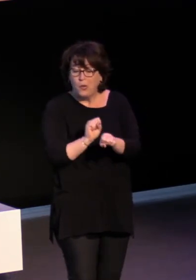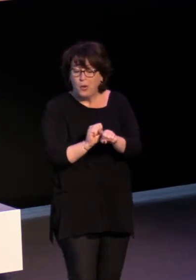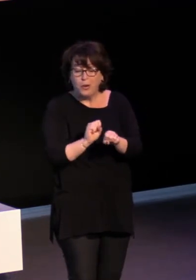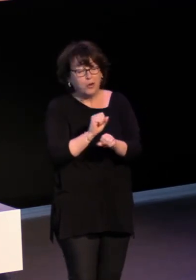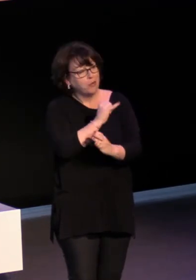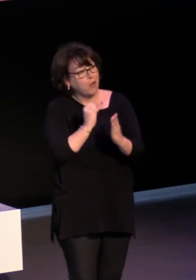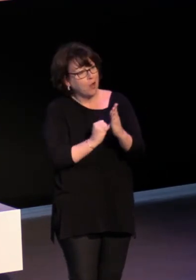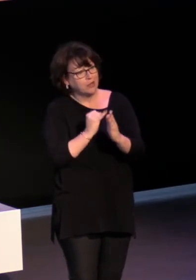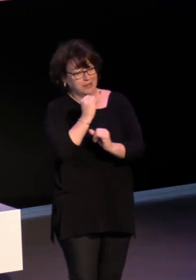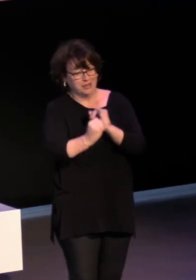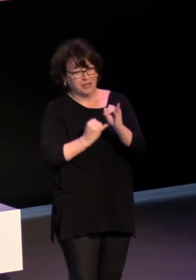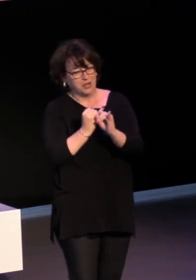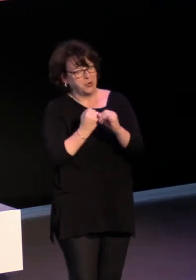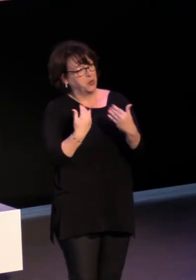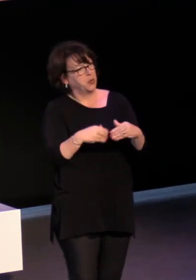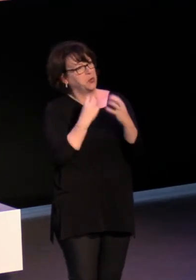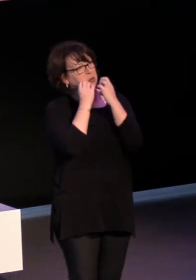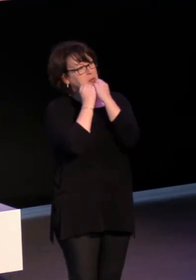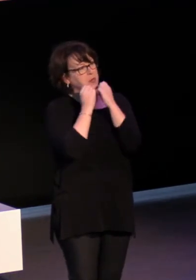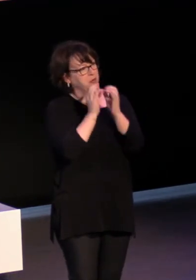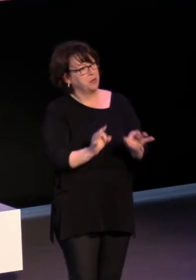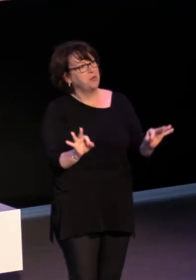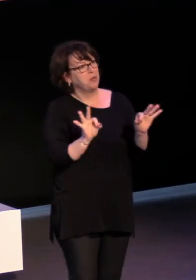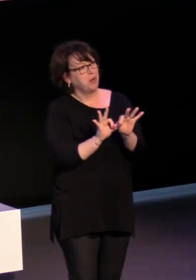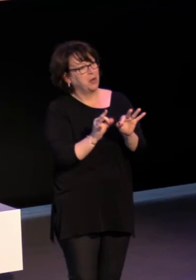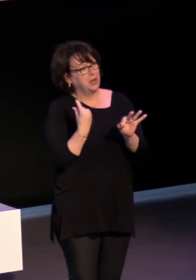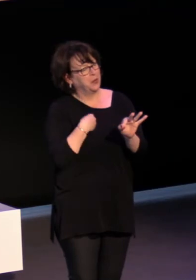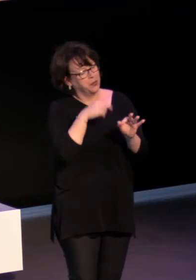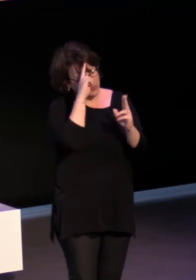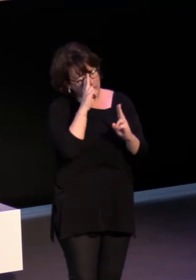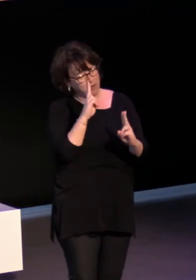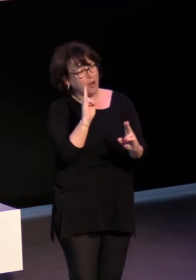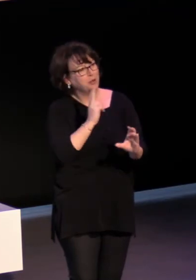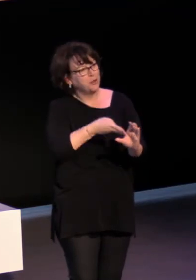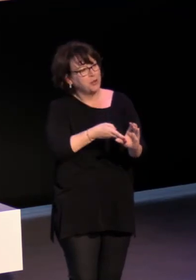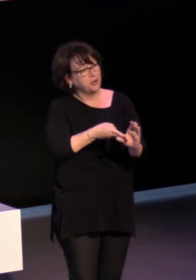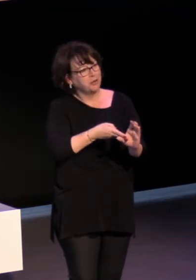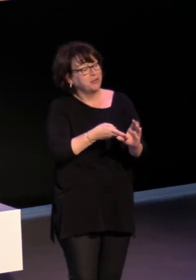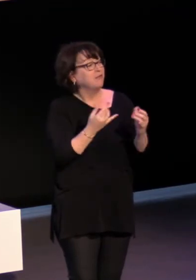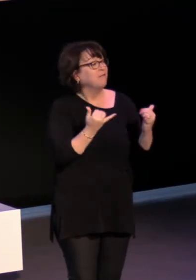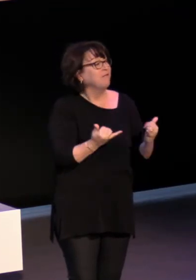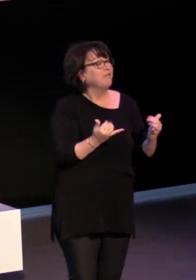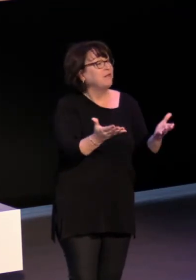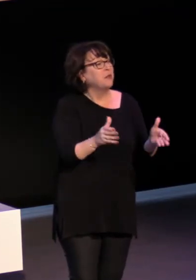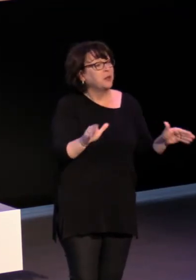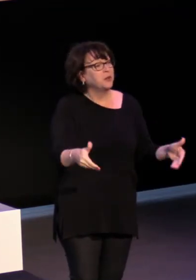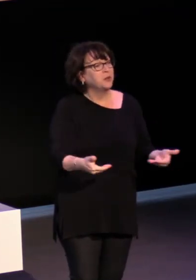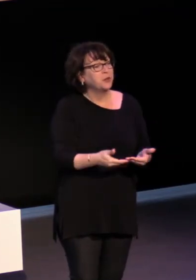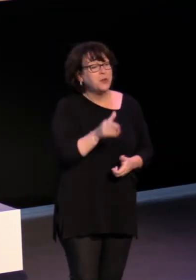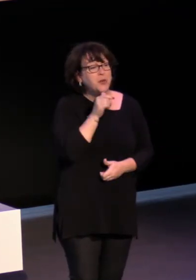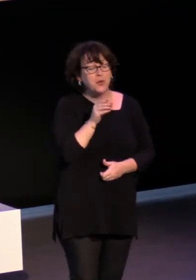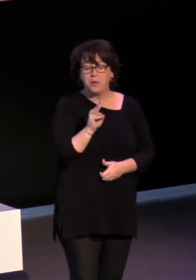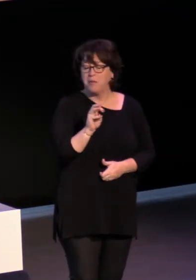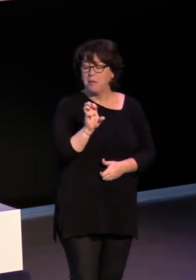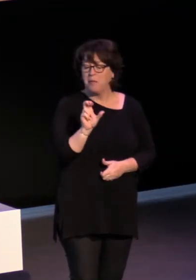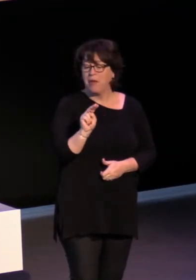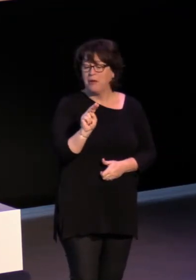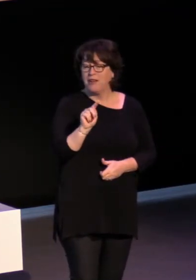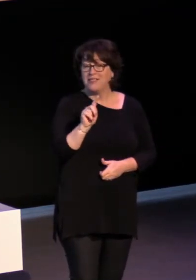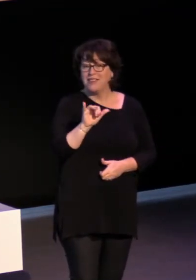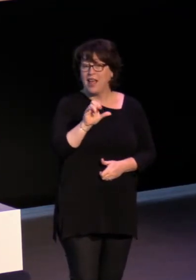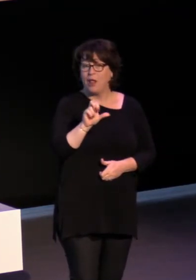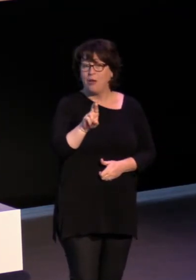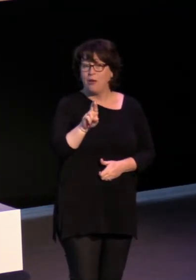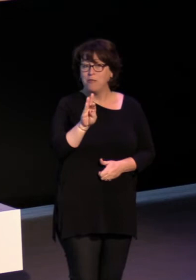so important, and we are honored to be part of this moment. With that, I'd like to introduce Marian Taylor Brown,